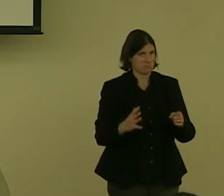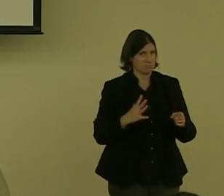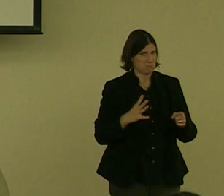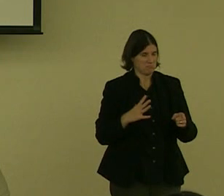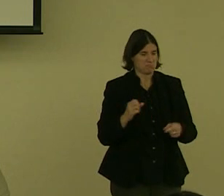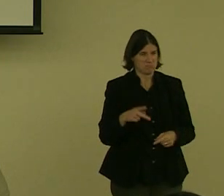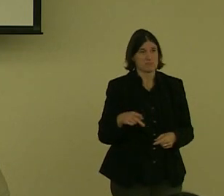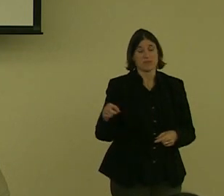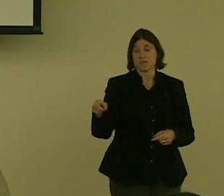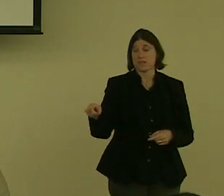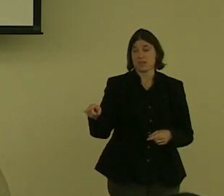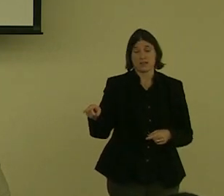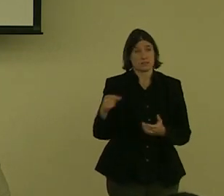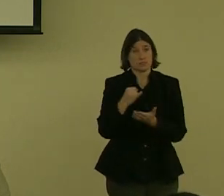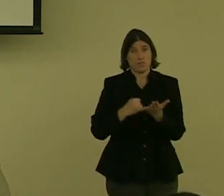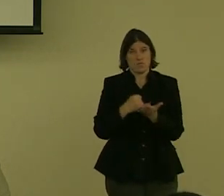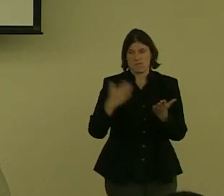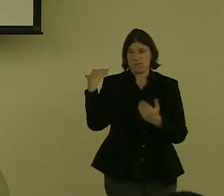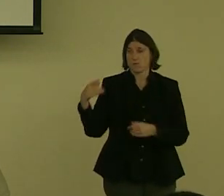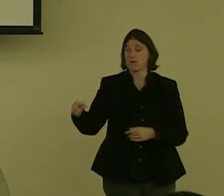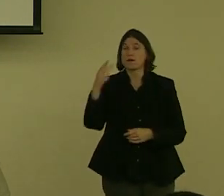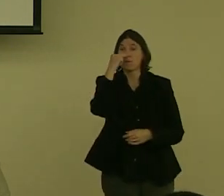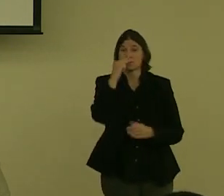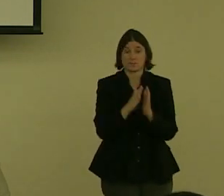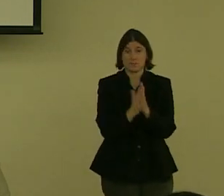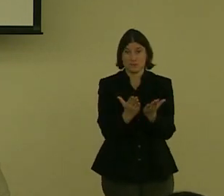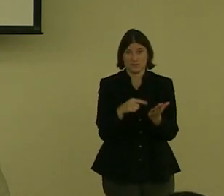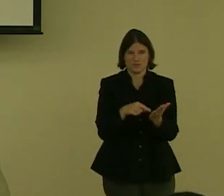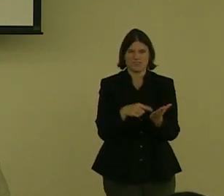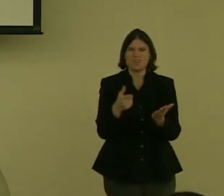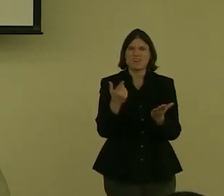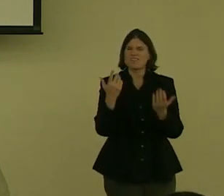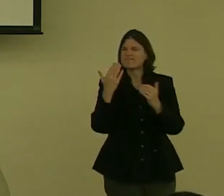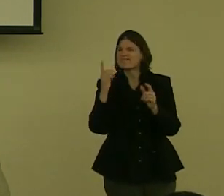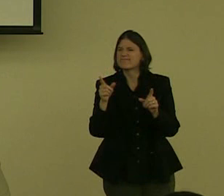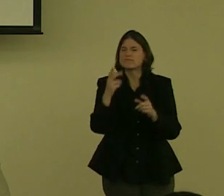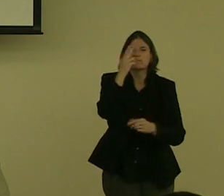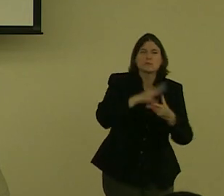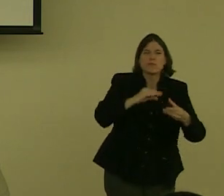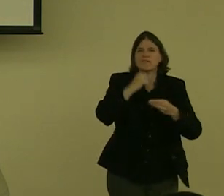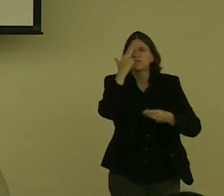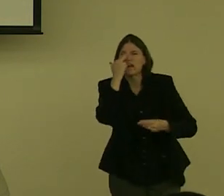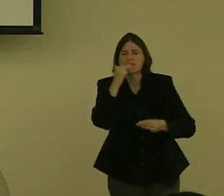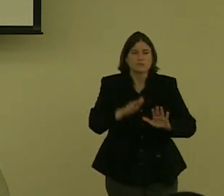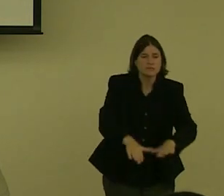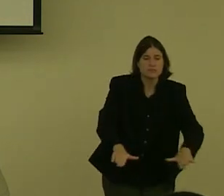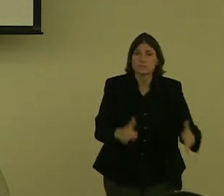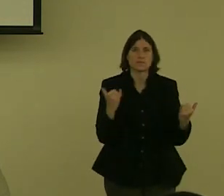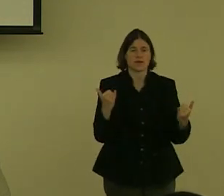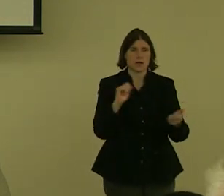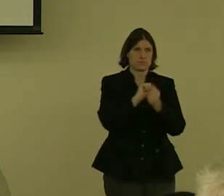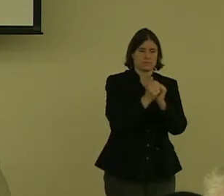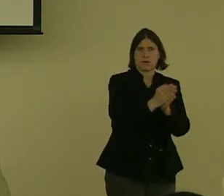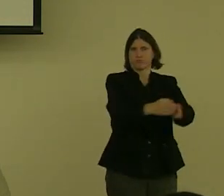stuff at NICE? Yes. Yes. I think it's already happening. I mean, that's one of the things we're trying to promote today